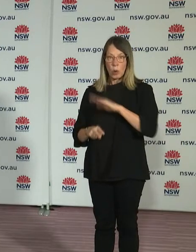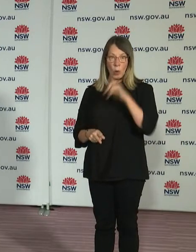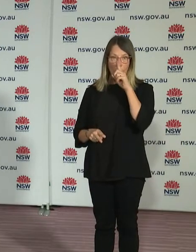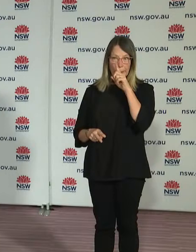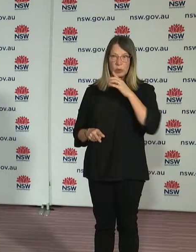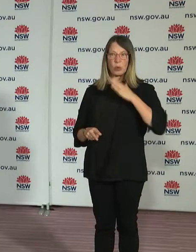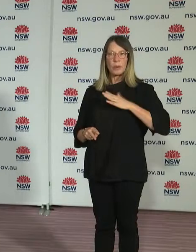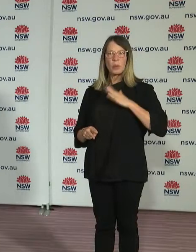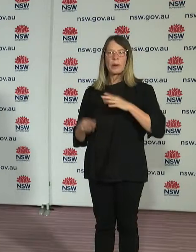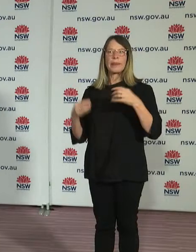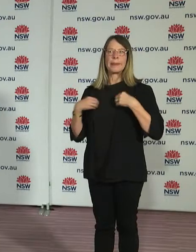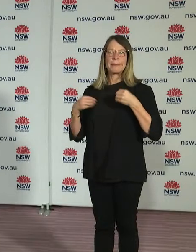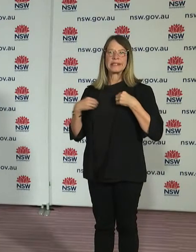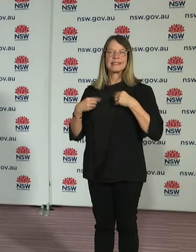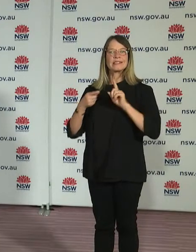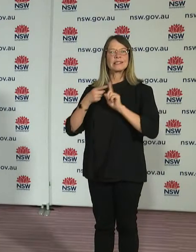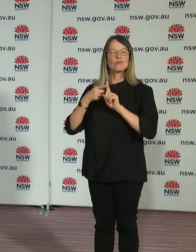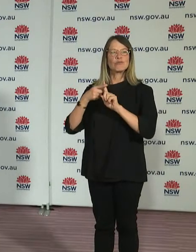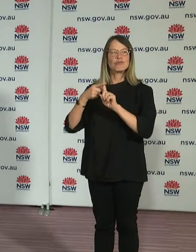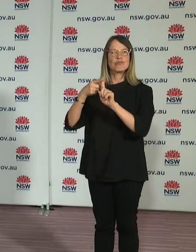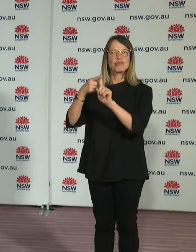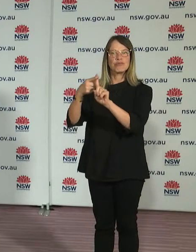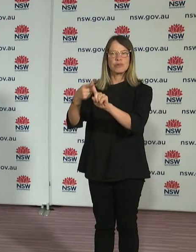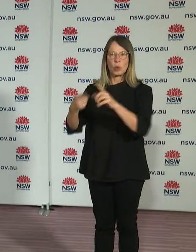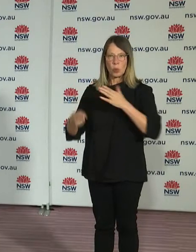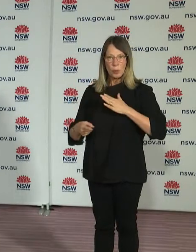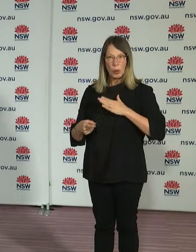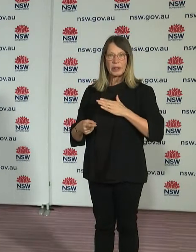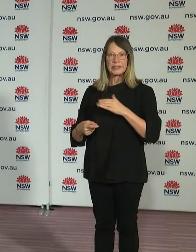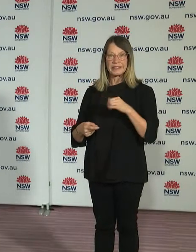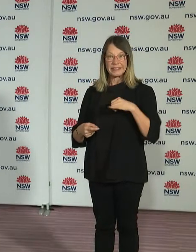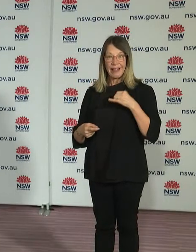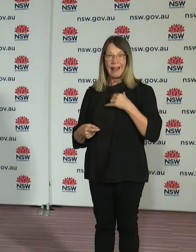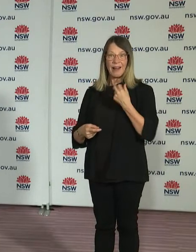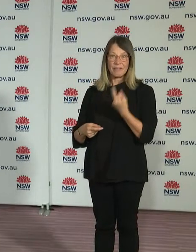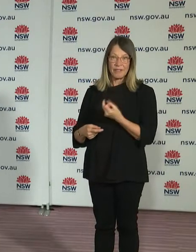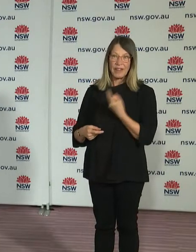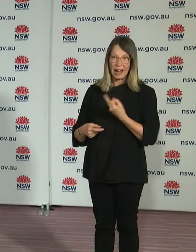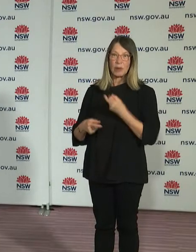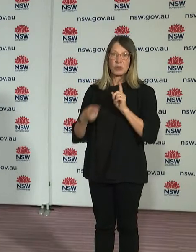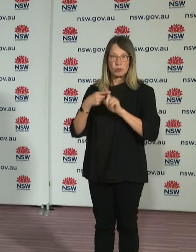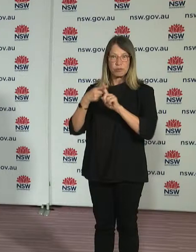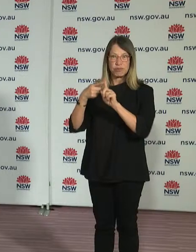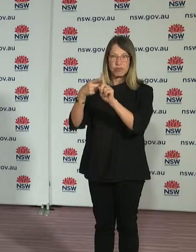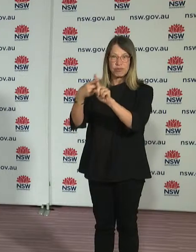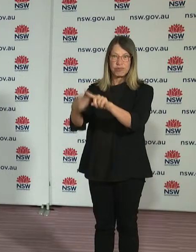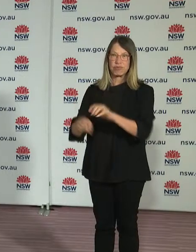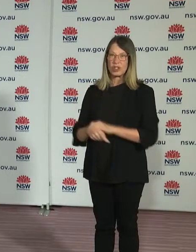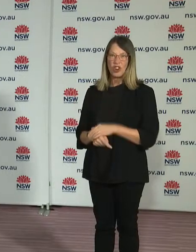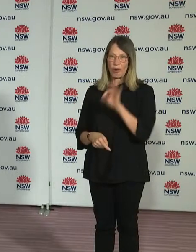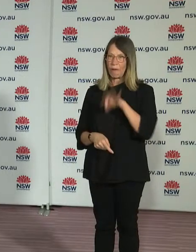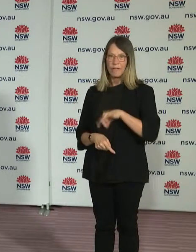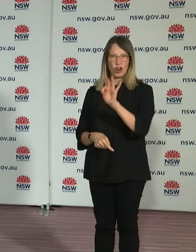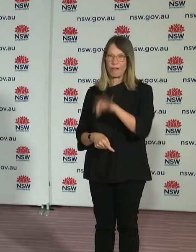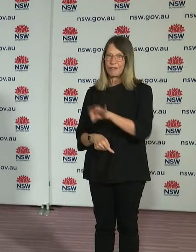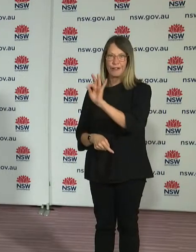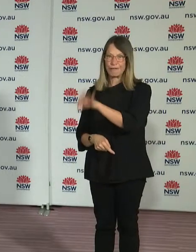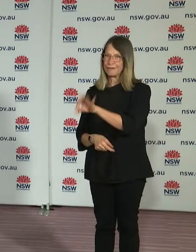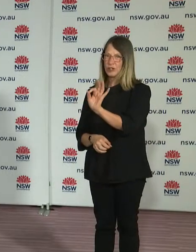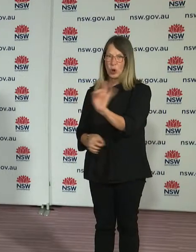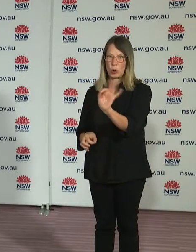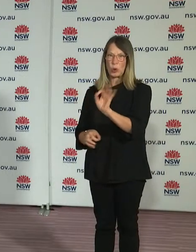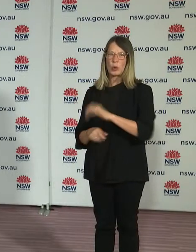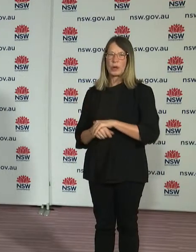business continuity, maintain staff being able to turn up every day, and they're the difficult matters we're still getting advice on. But I want to